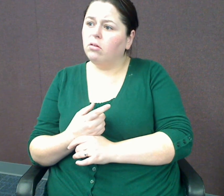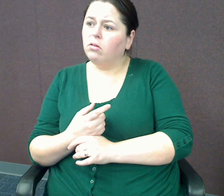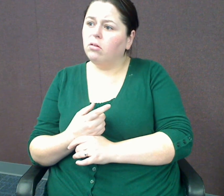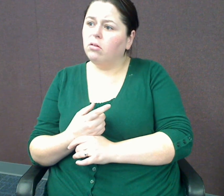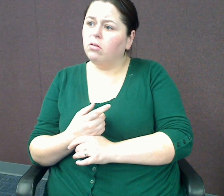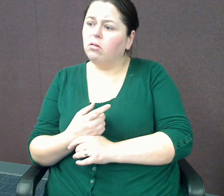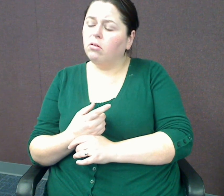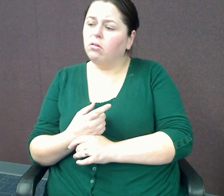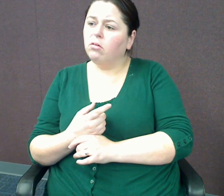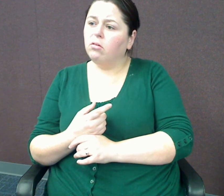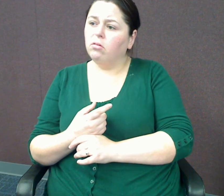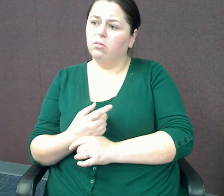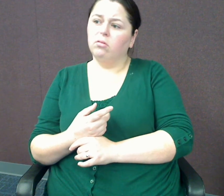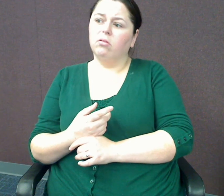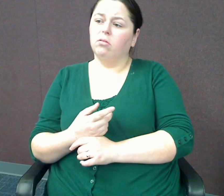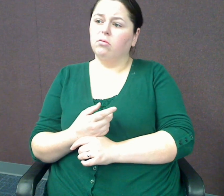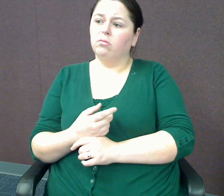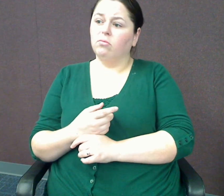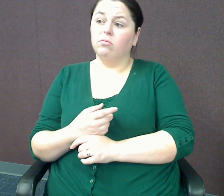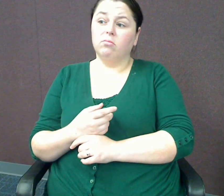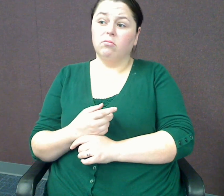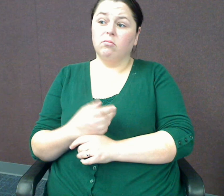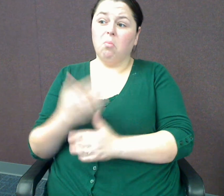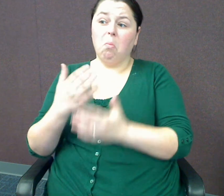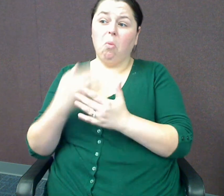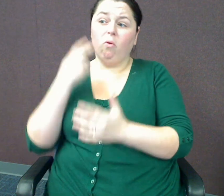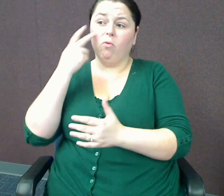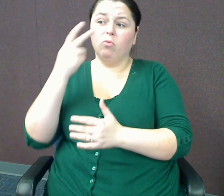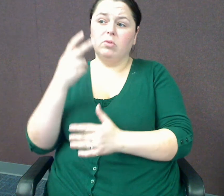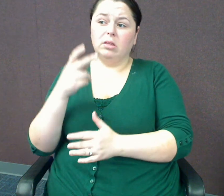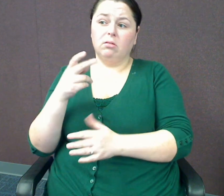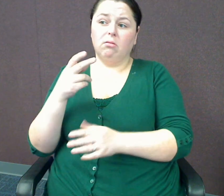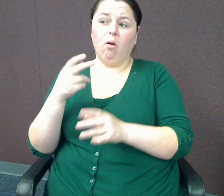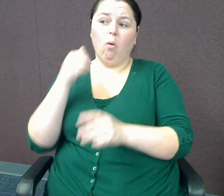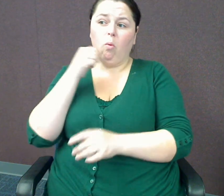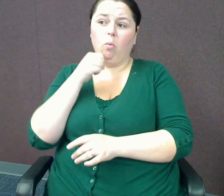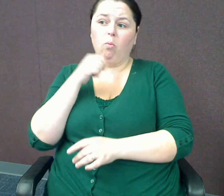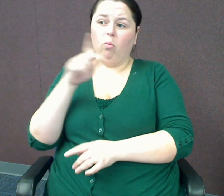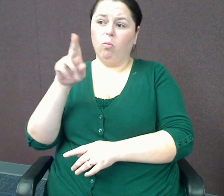Have you ever seen Ruby Johnson here?